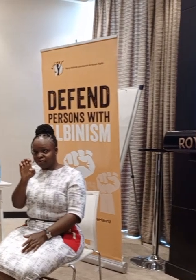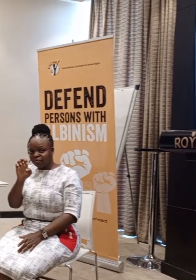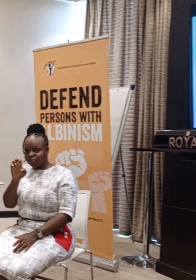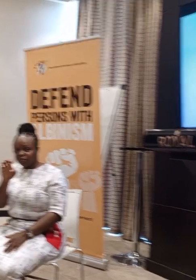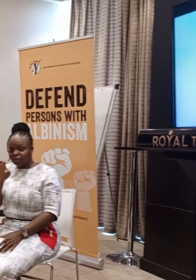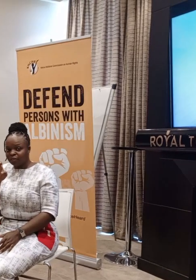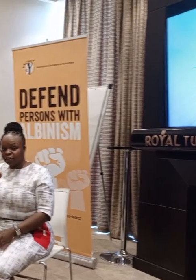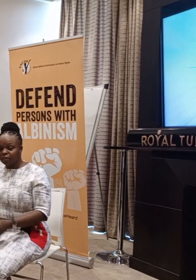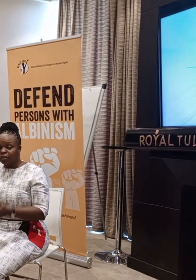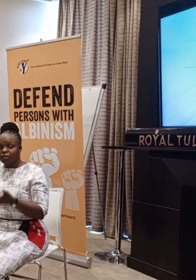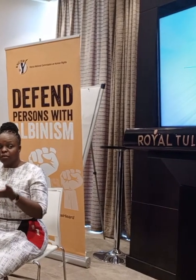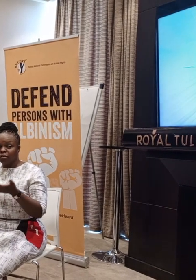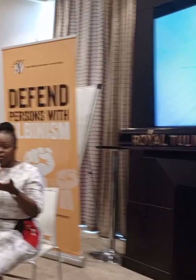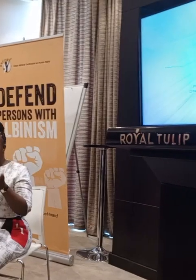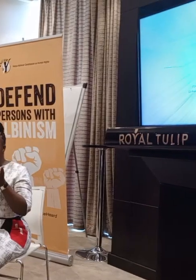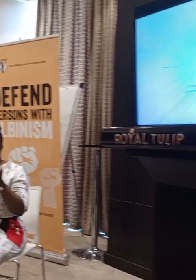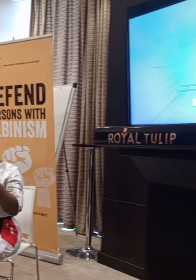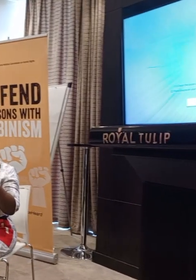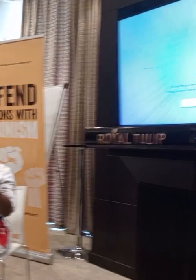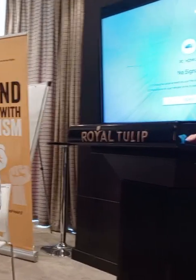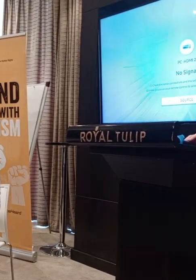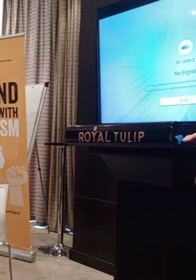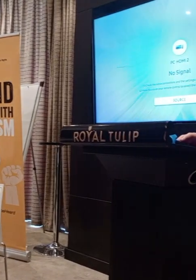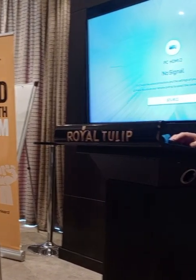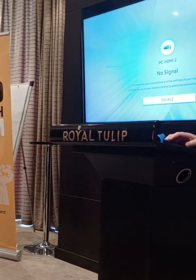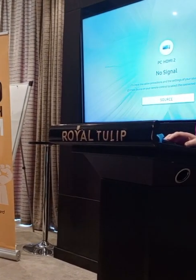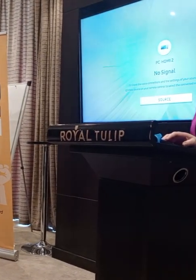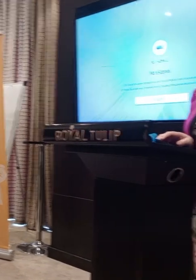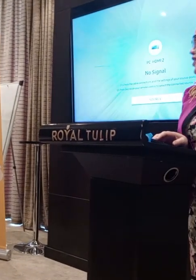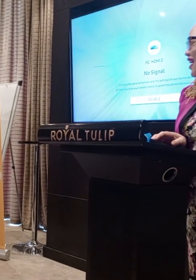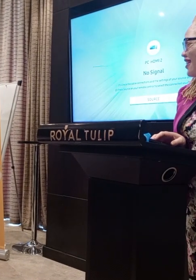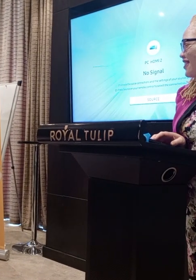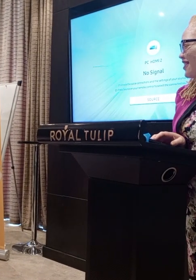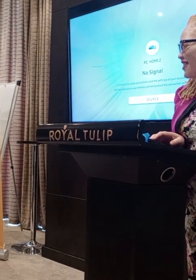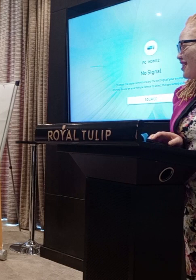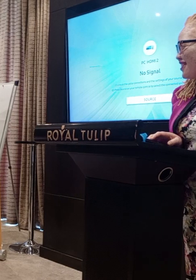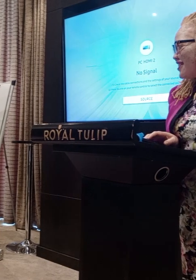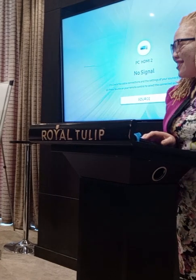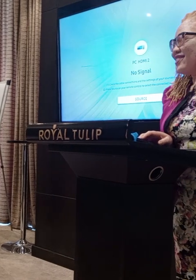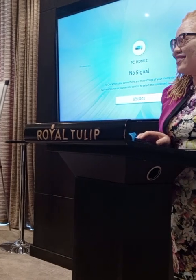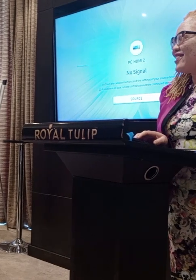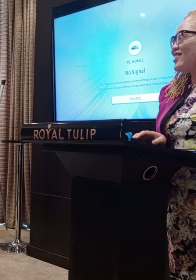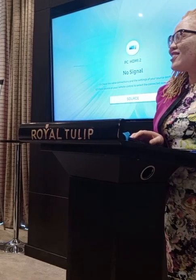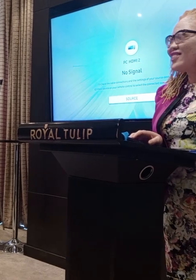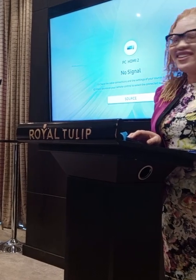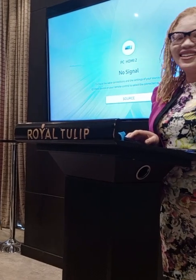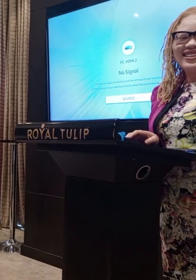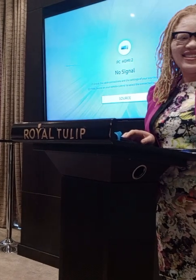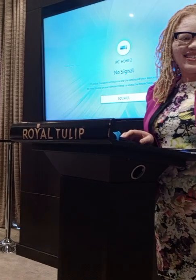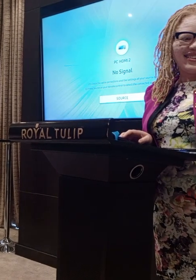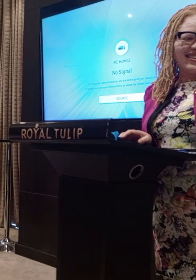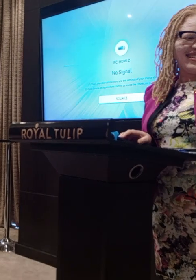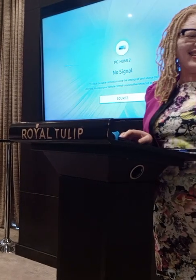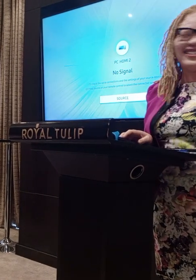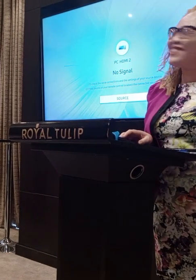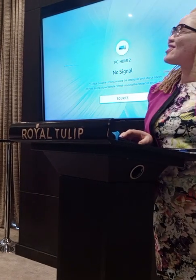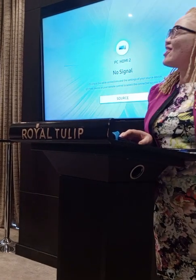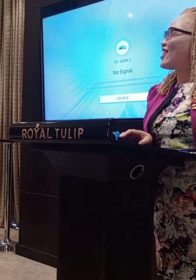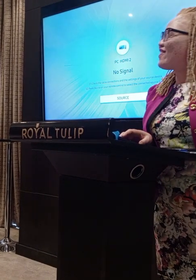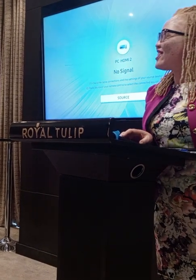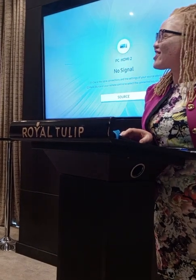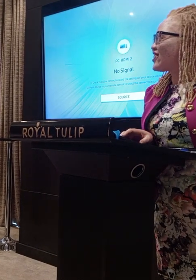That one is from Kakamega. It means who is from Kakamega? Dan. Yes. Dan is from